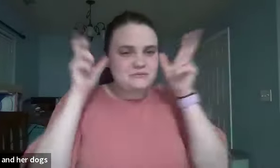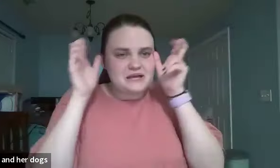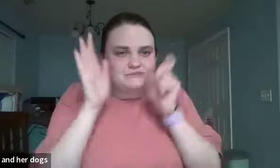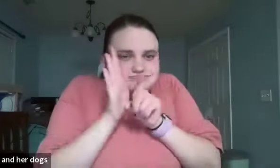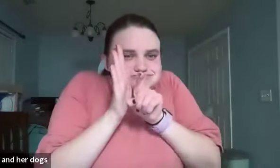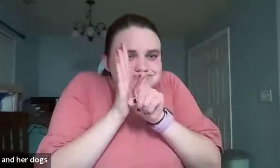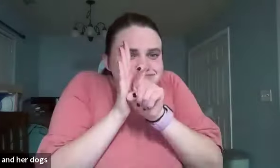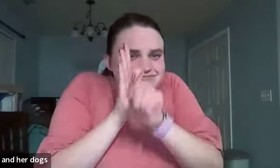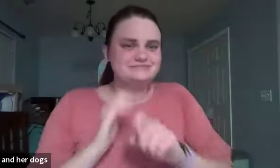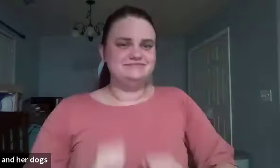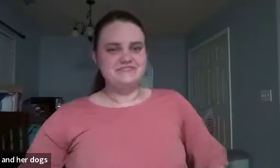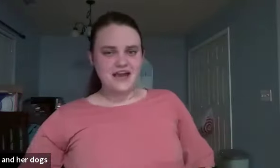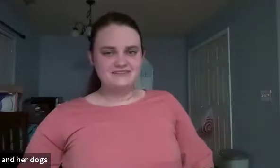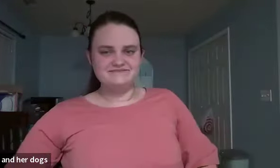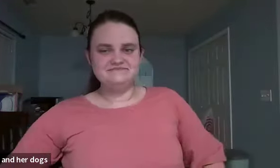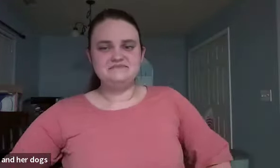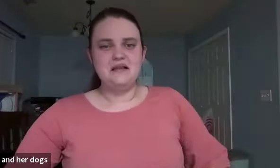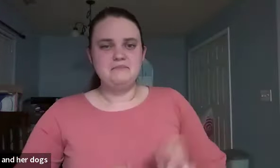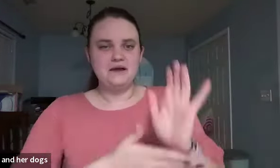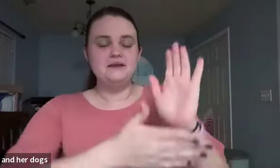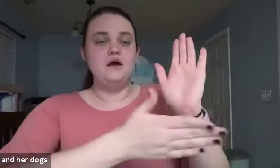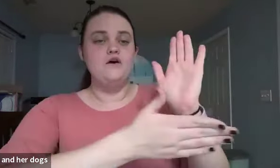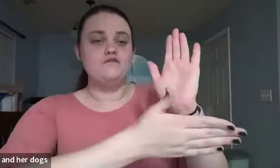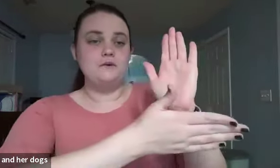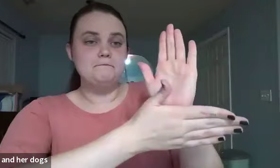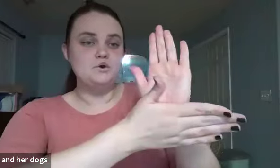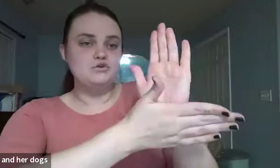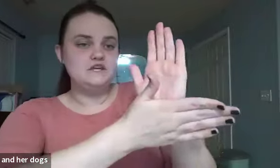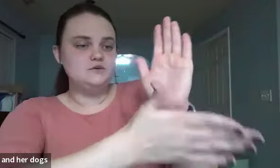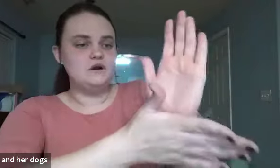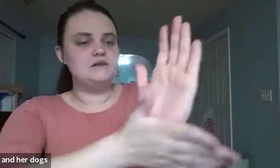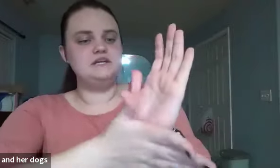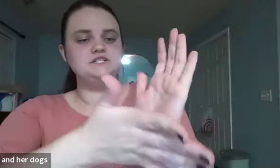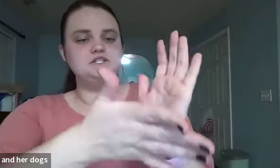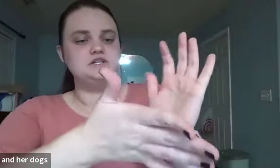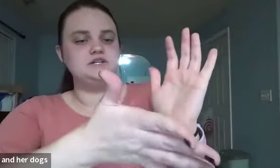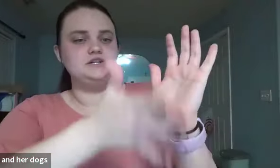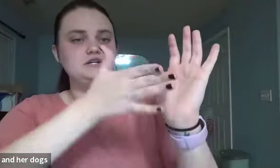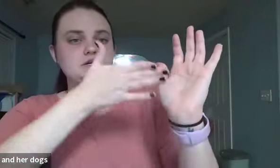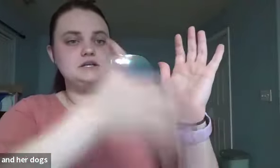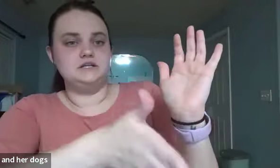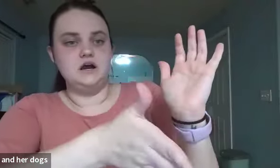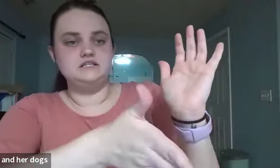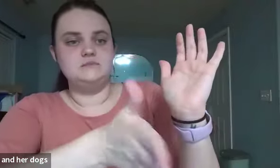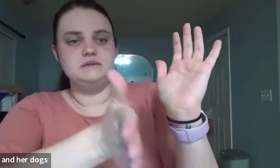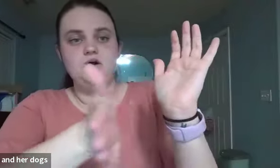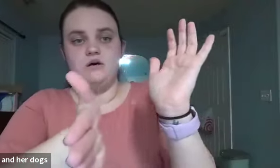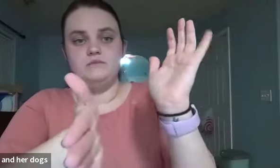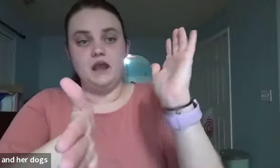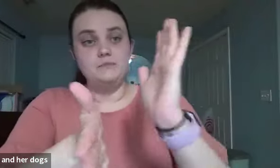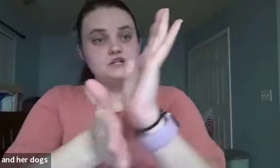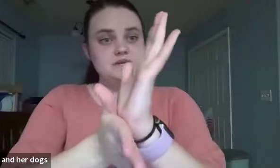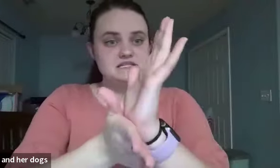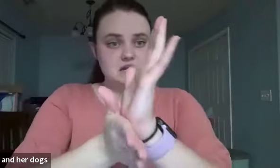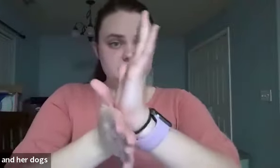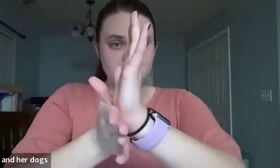I'll be like that. But for movie, you want to make sure your non-dominant palm, like I'm gonna turn mine sideways so